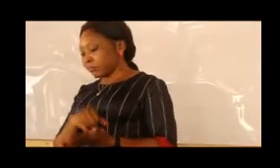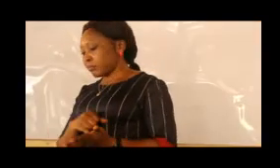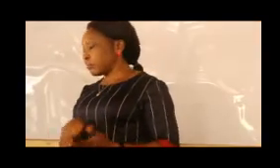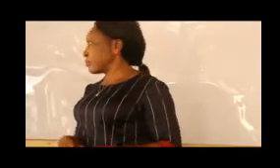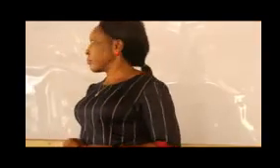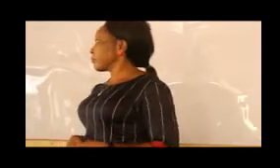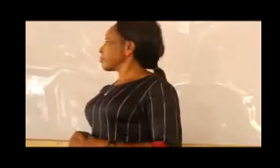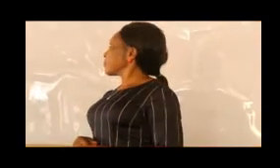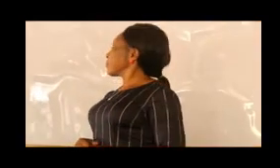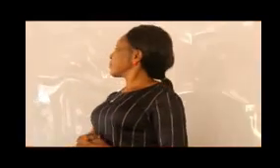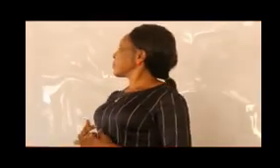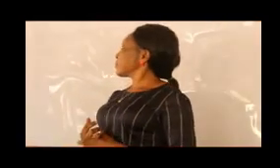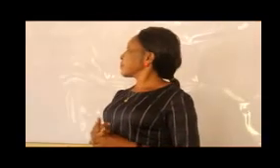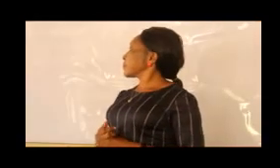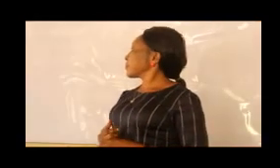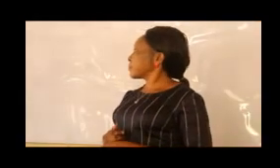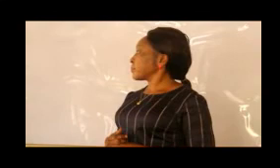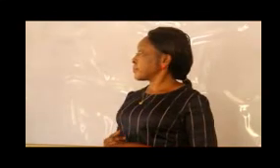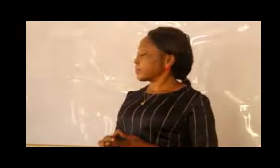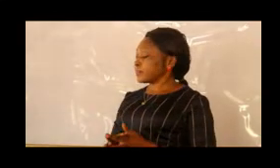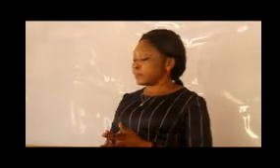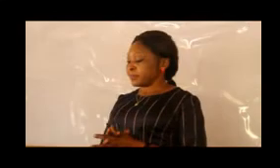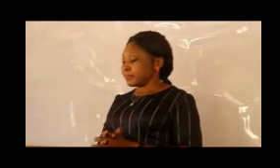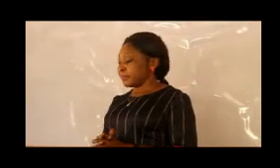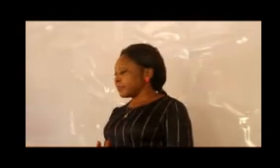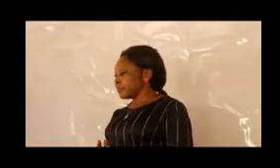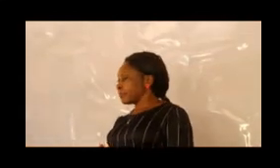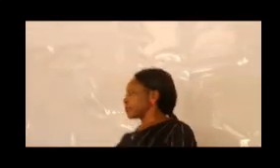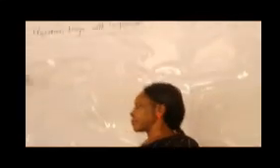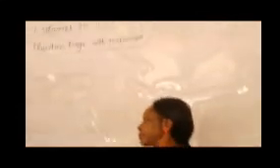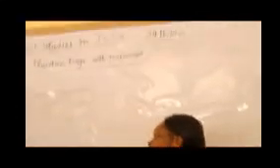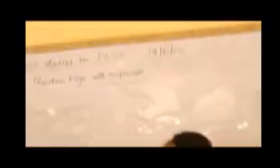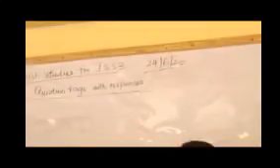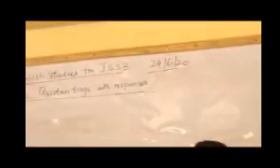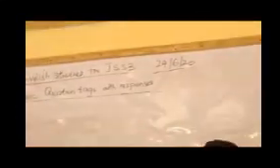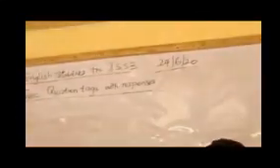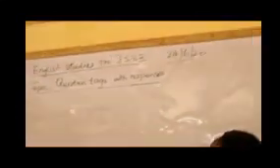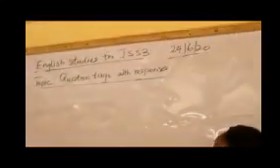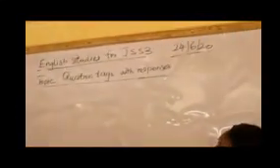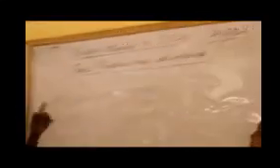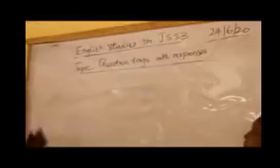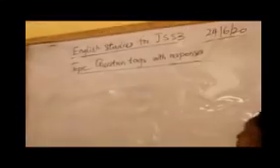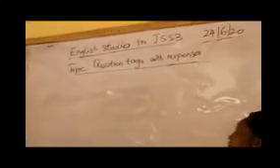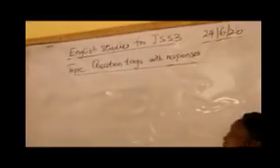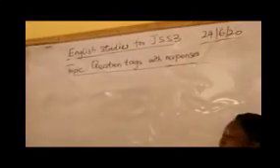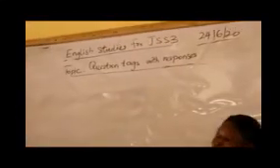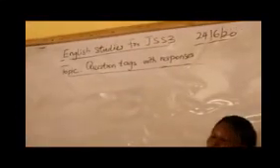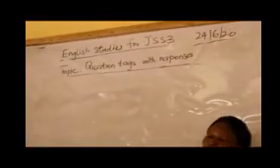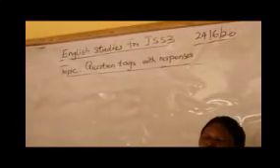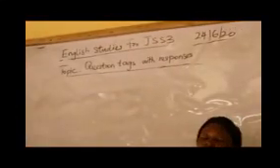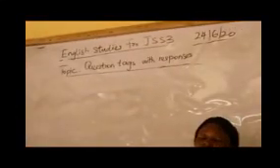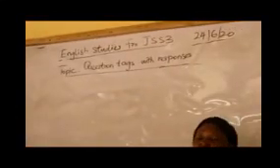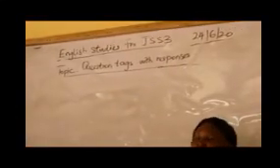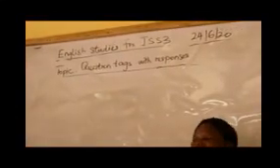You know, this online lesson has its limitations. So now, let's come to what you